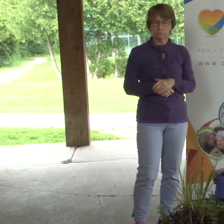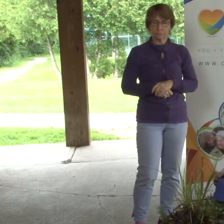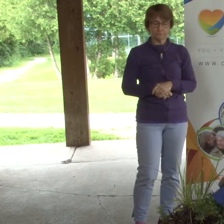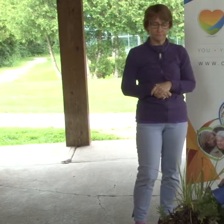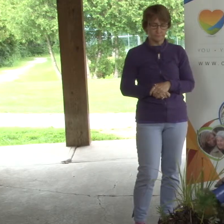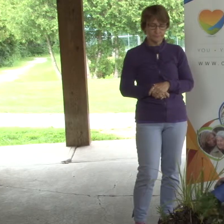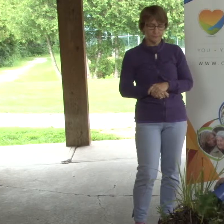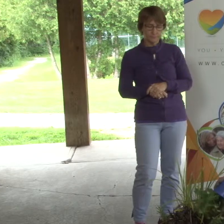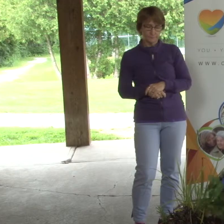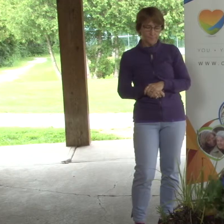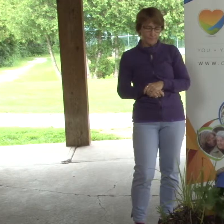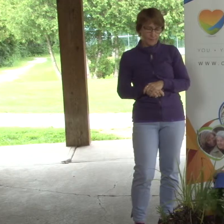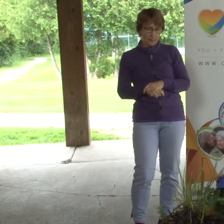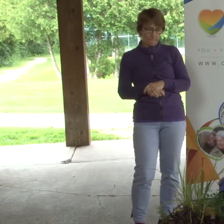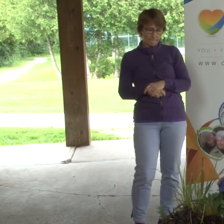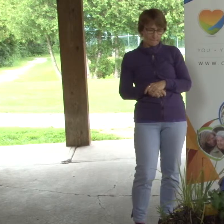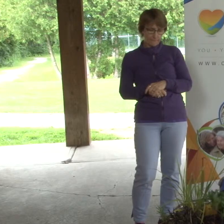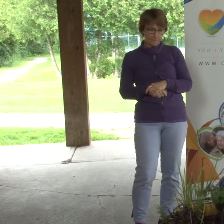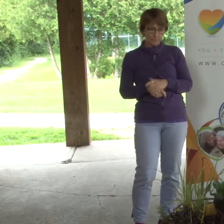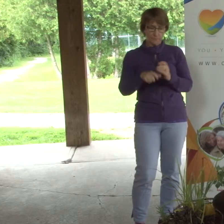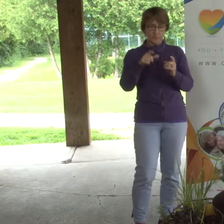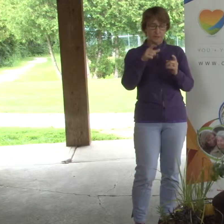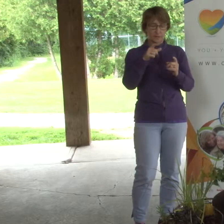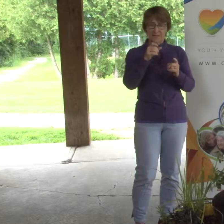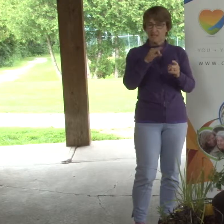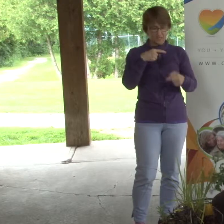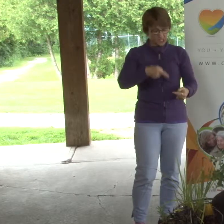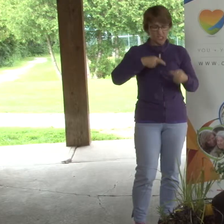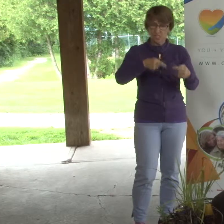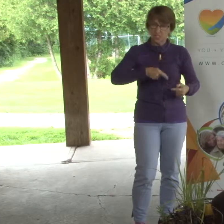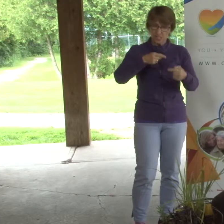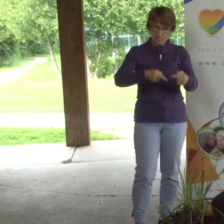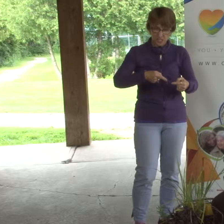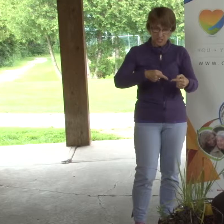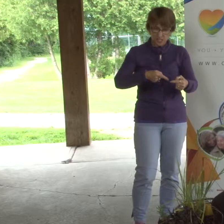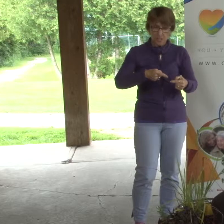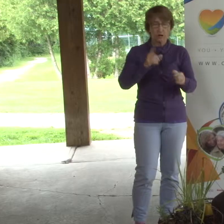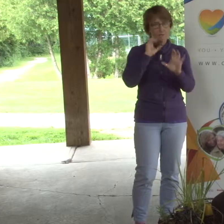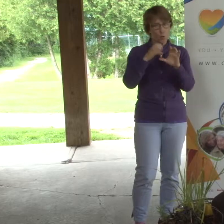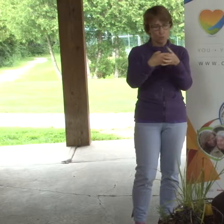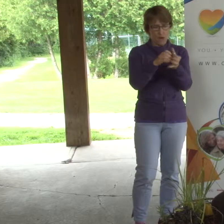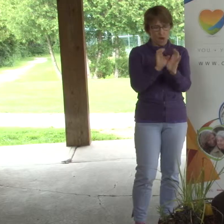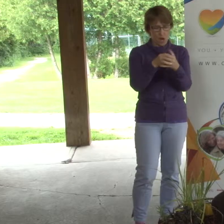coming out through the bottom of the pot. And if the plant isn't easy to come out, when you're using a round